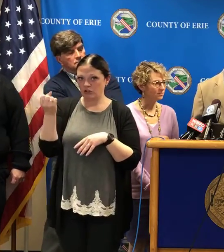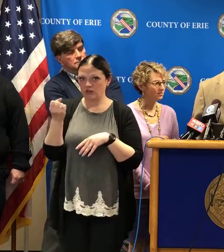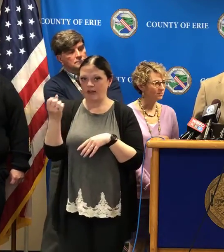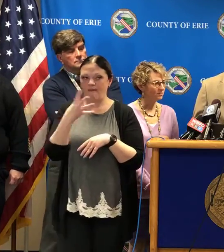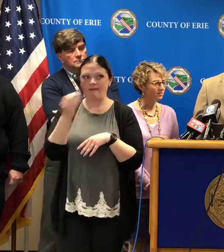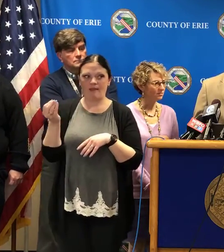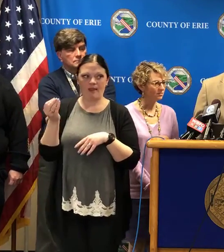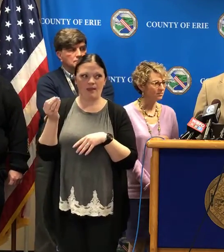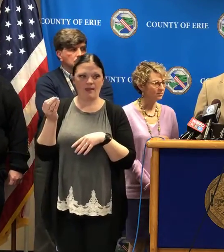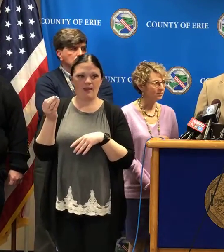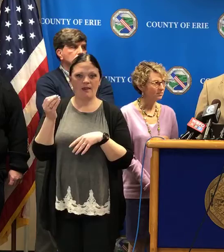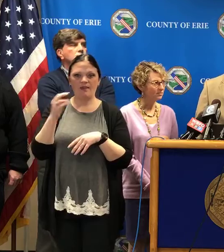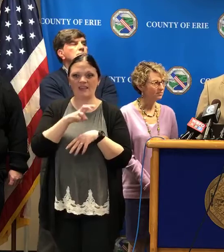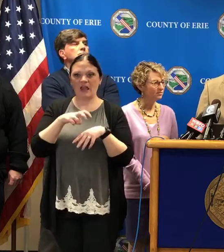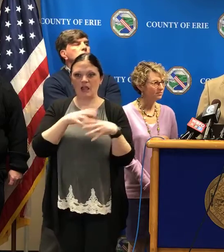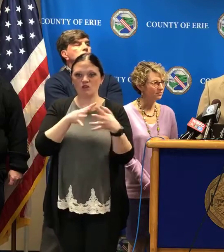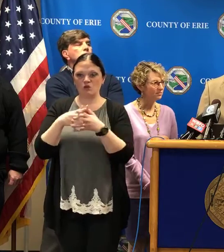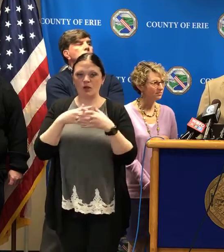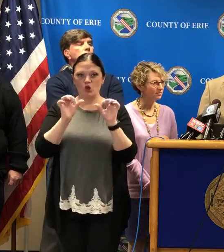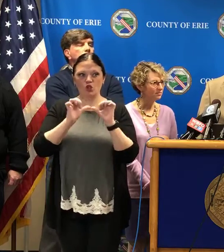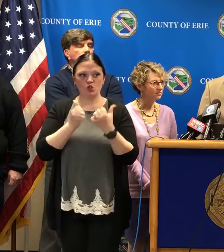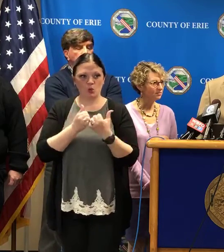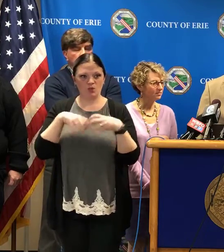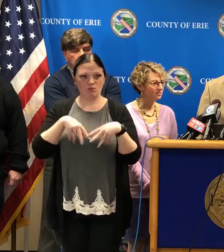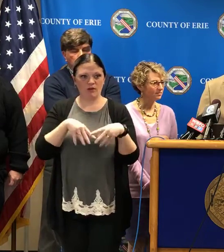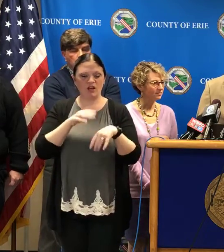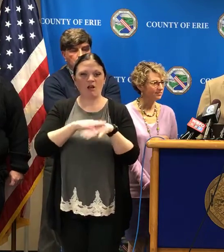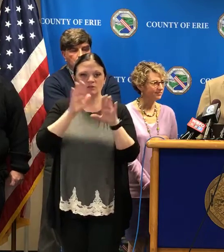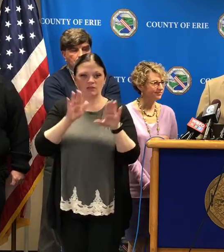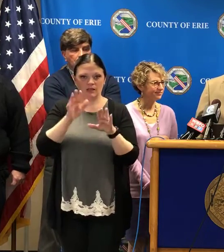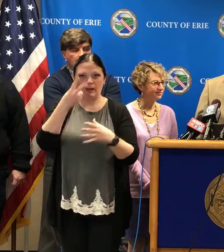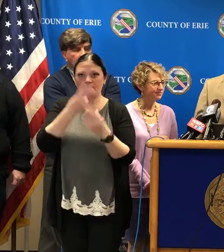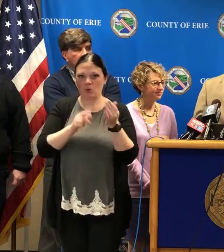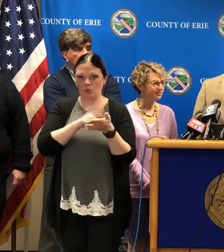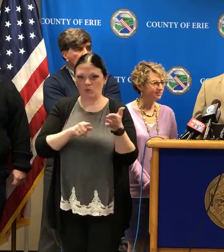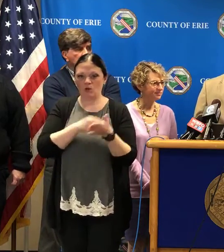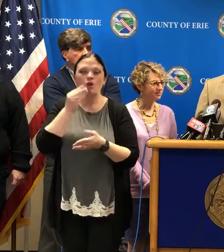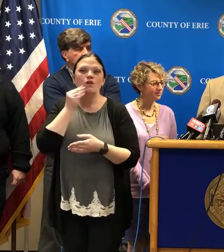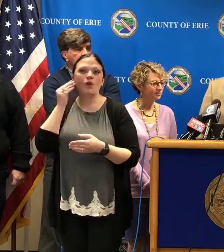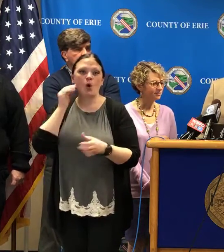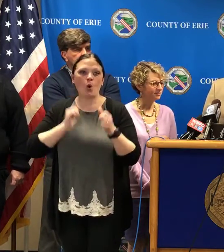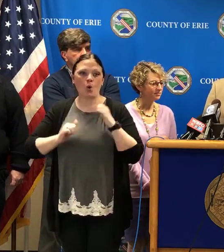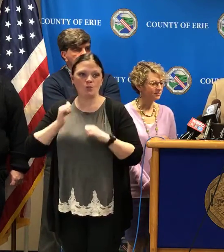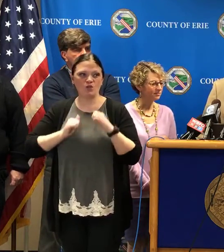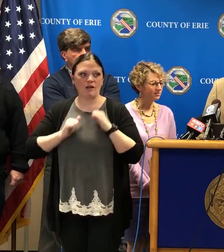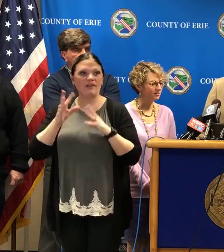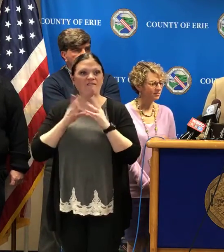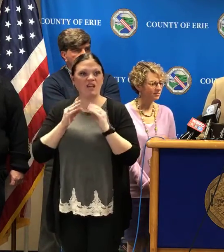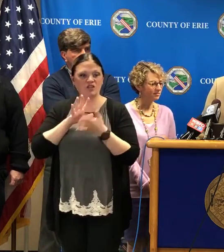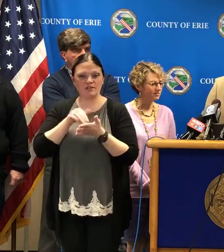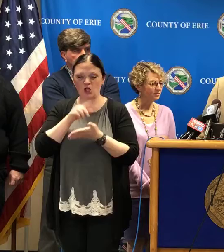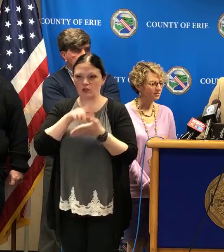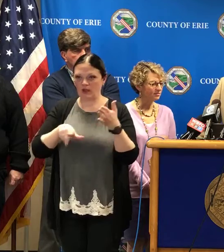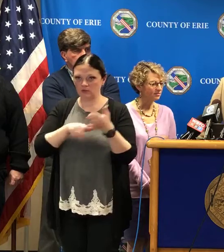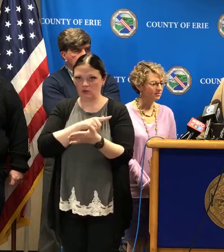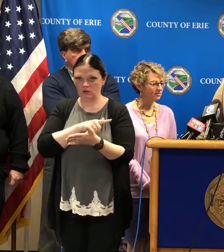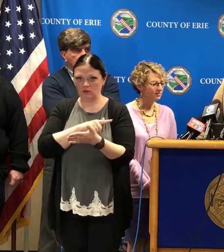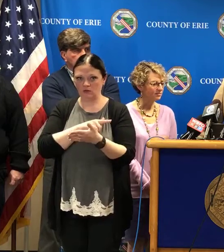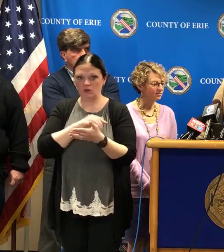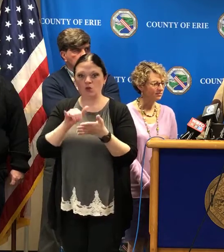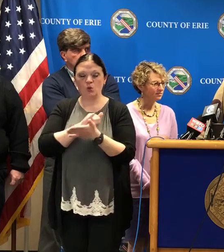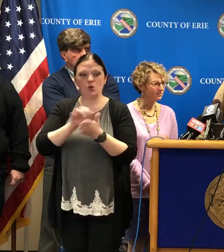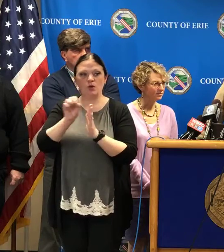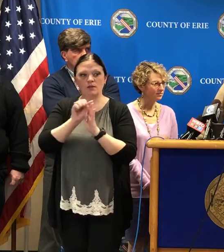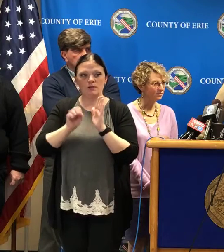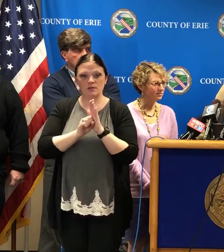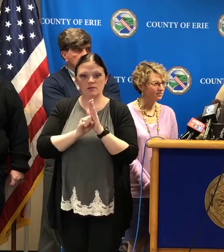and the Irish American Association Parade on Sunday. The home show at the Buffalo Niagara Convention Center has been canceled. New York